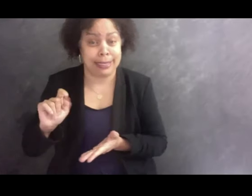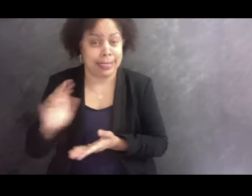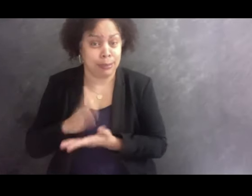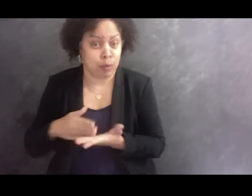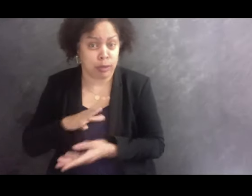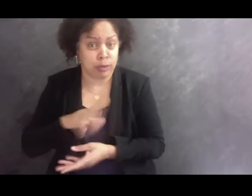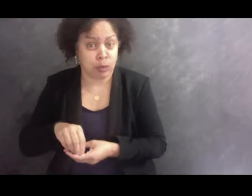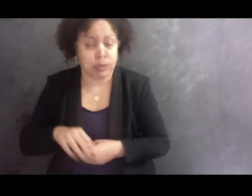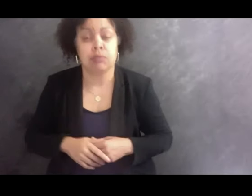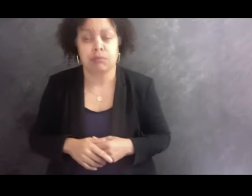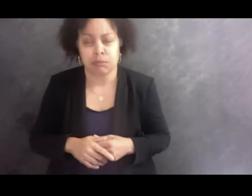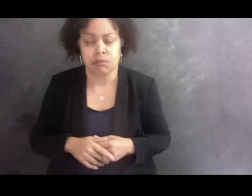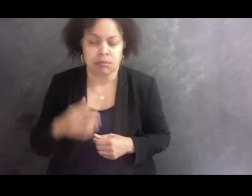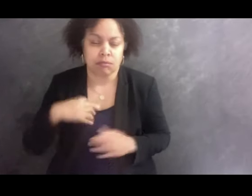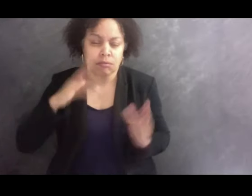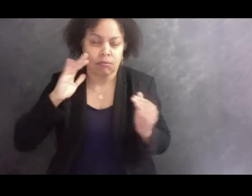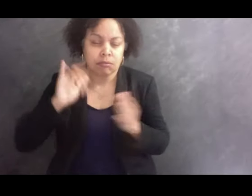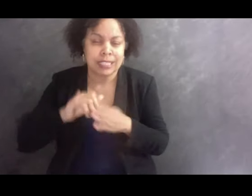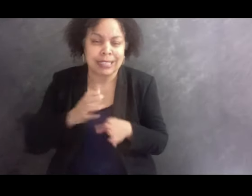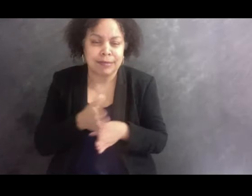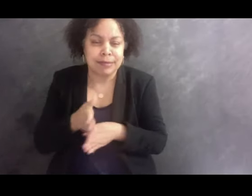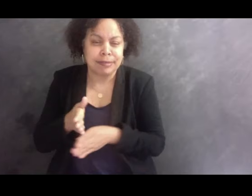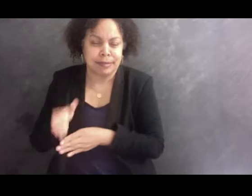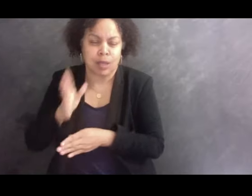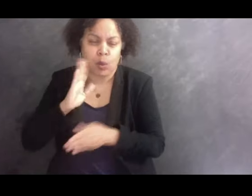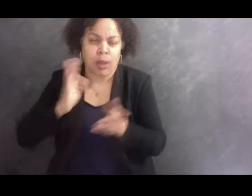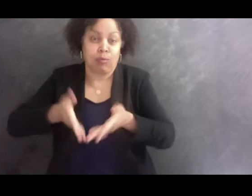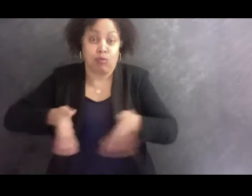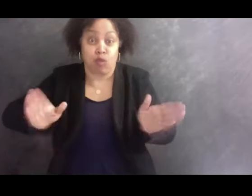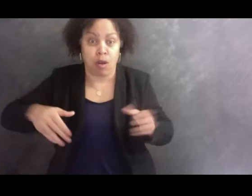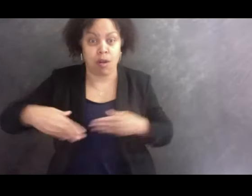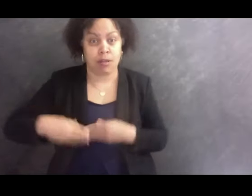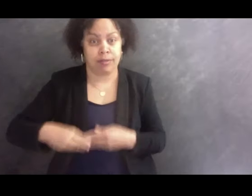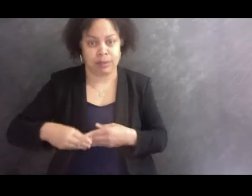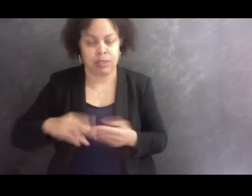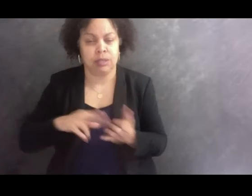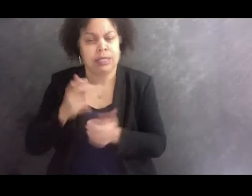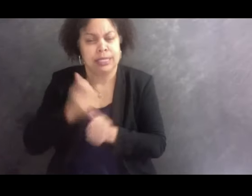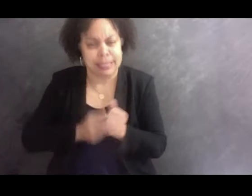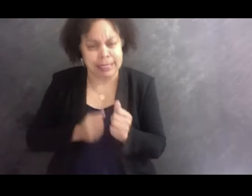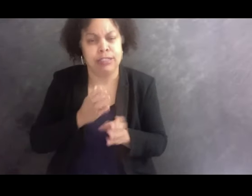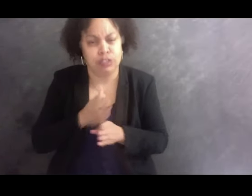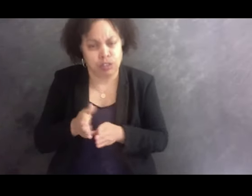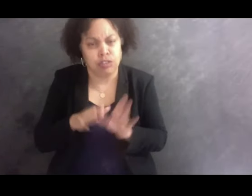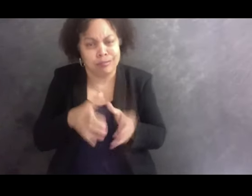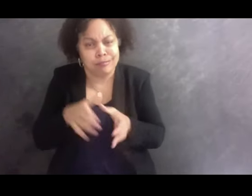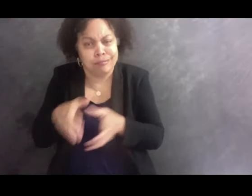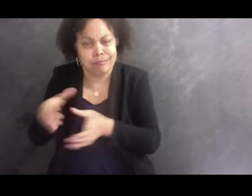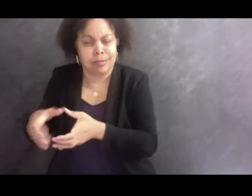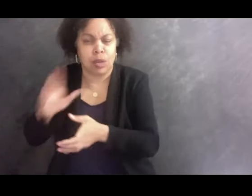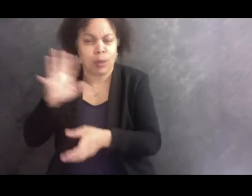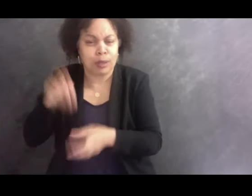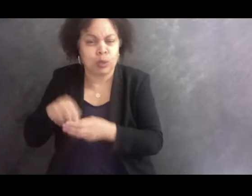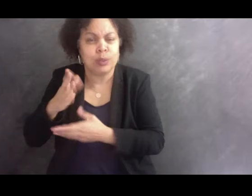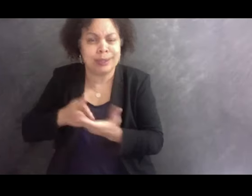these disciplinary categories are going to be very broad, and we expect that each one is going to contain social practice or